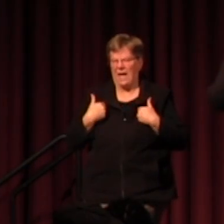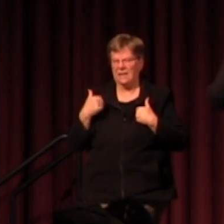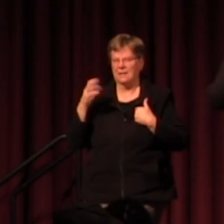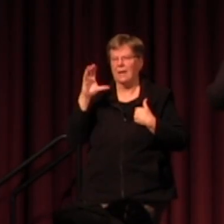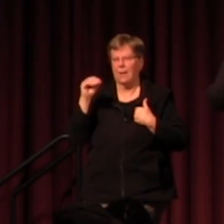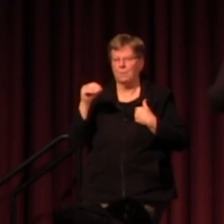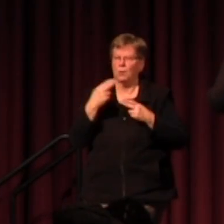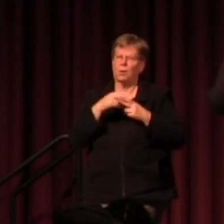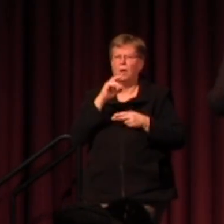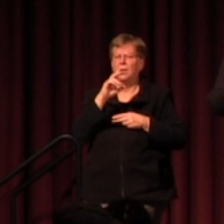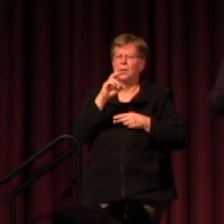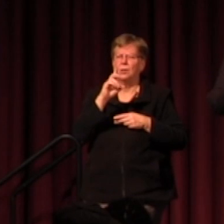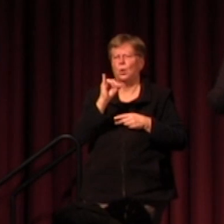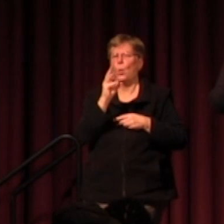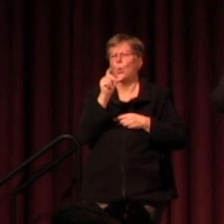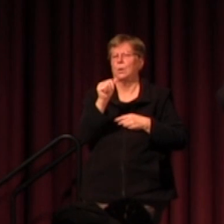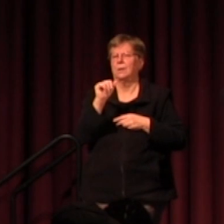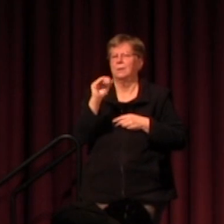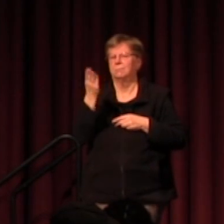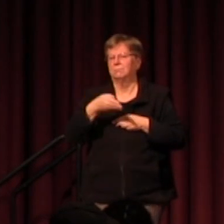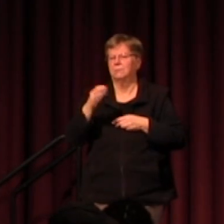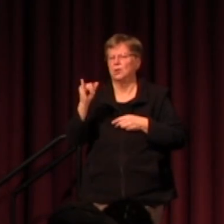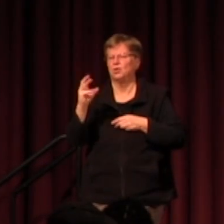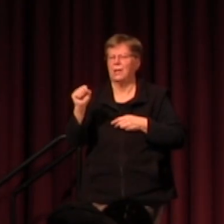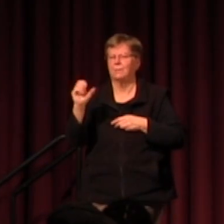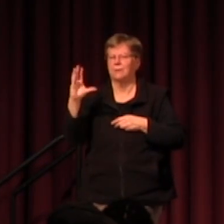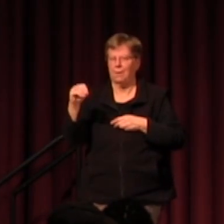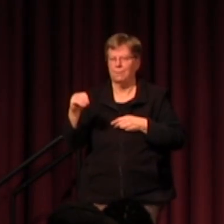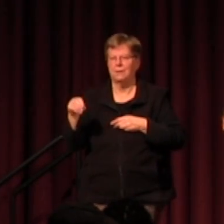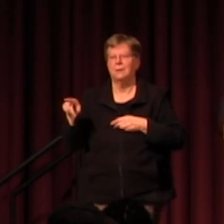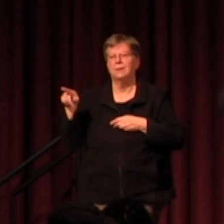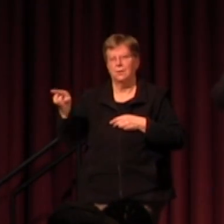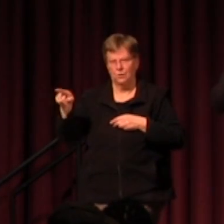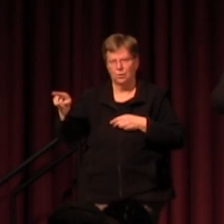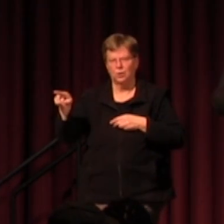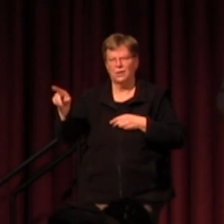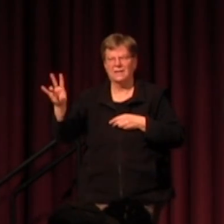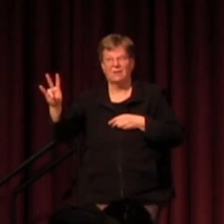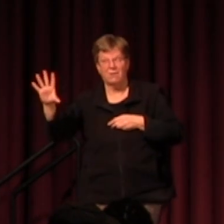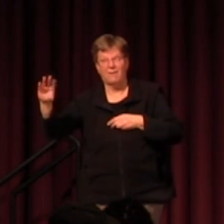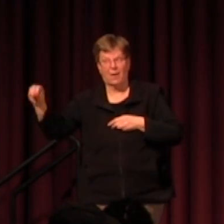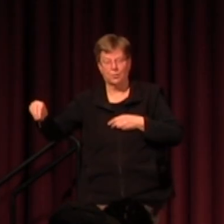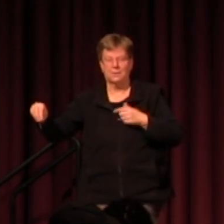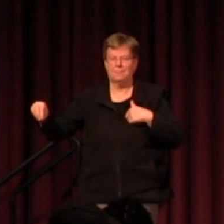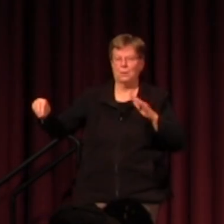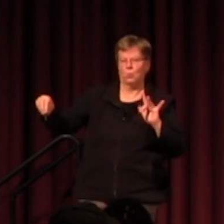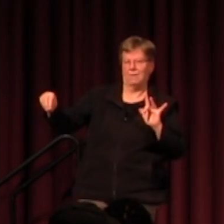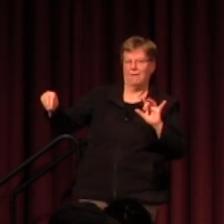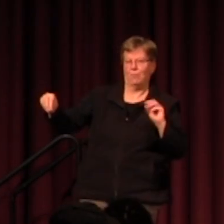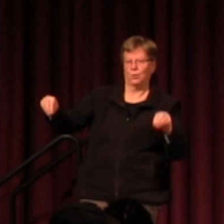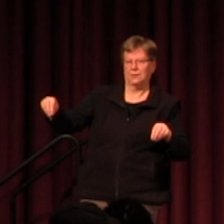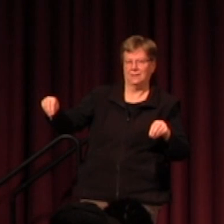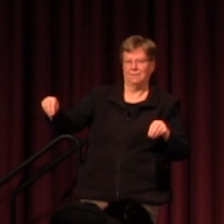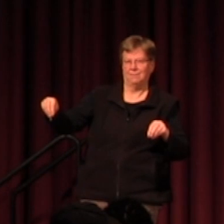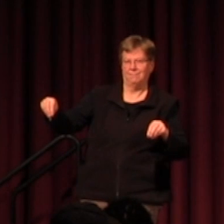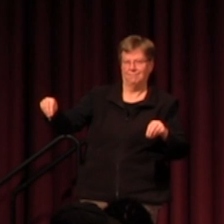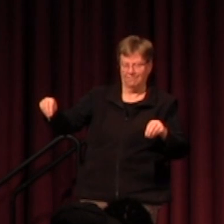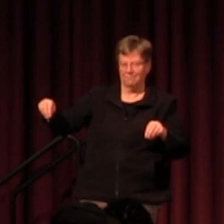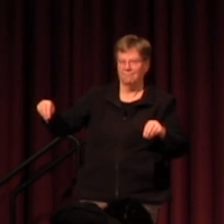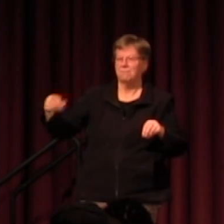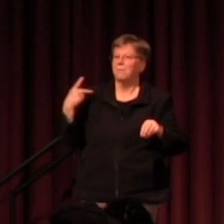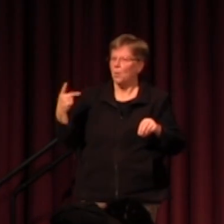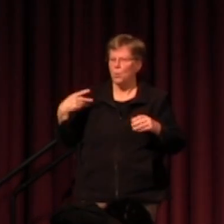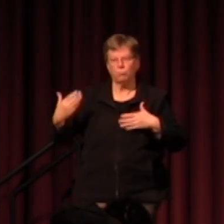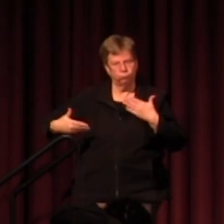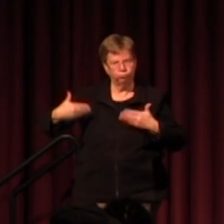It's called the Dakota James Company. She was the driving force, so she had 75% of the company, I had 25%. We were doing